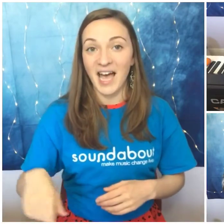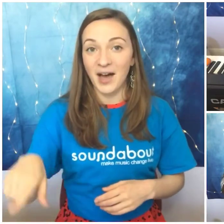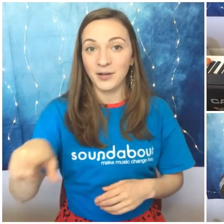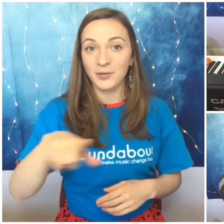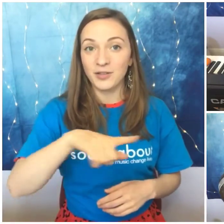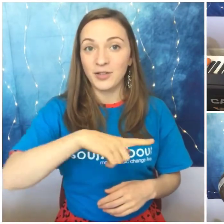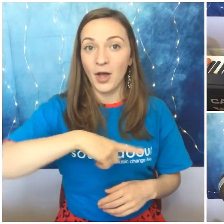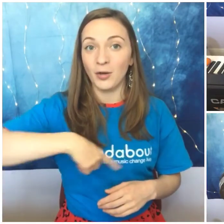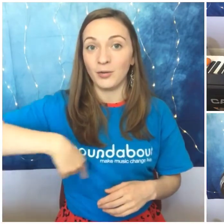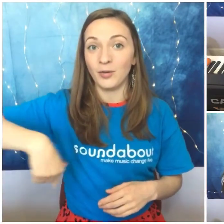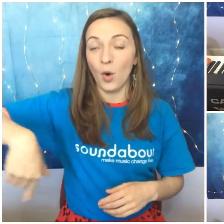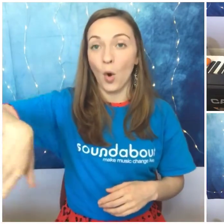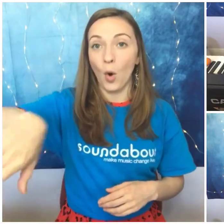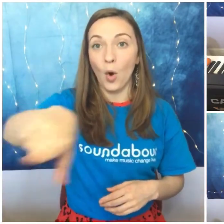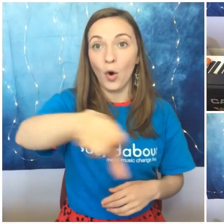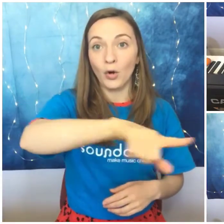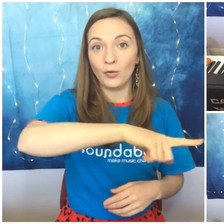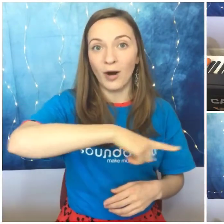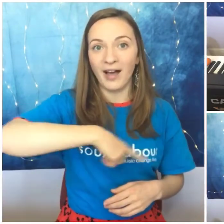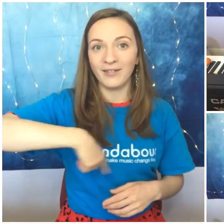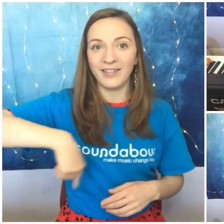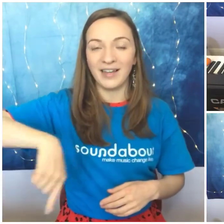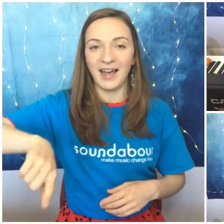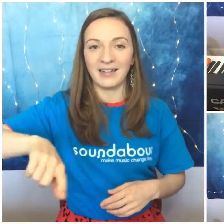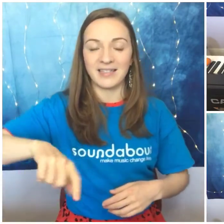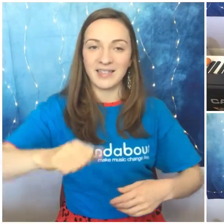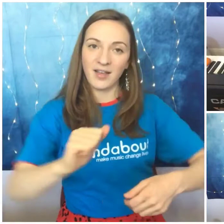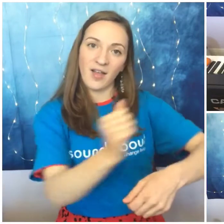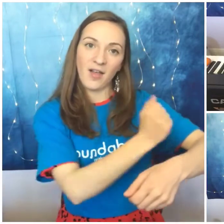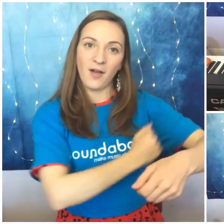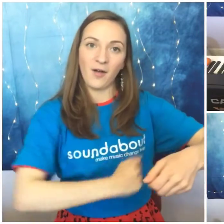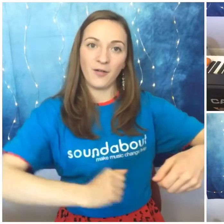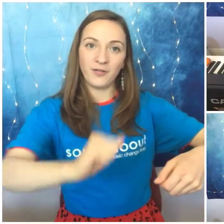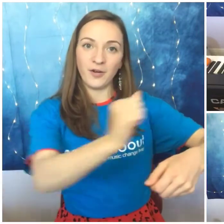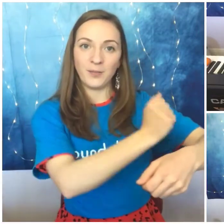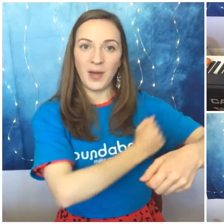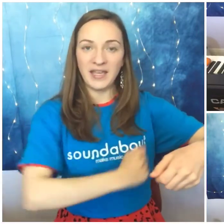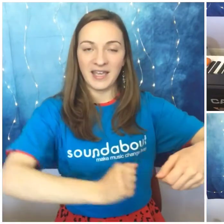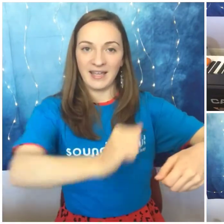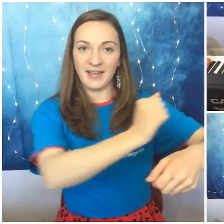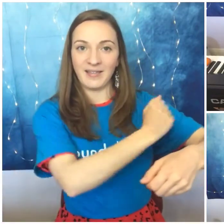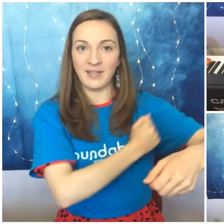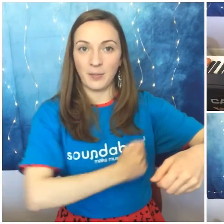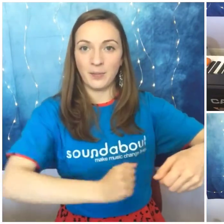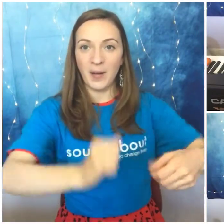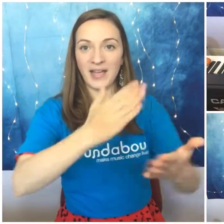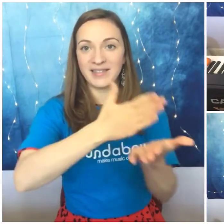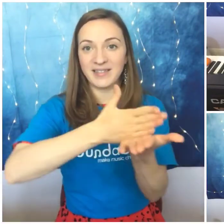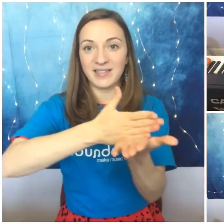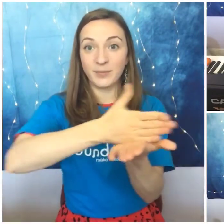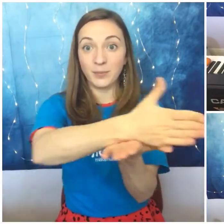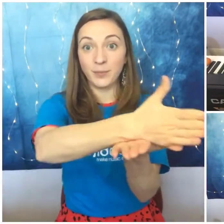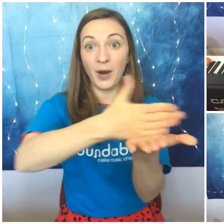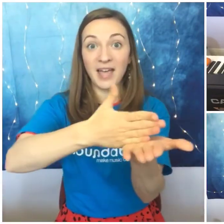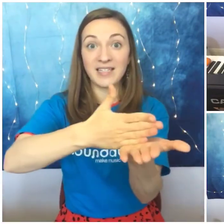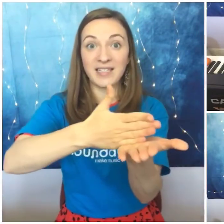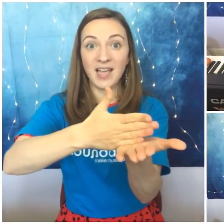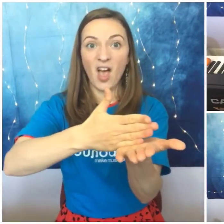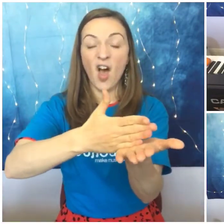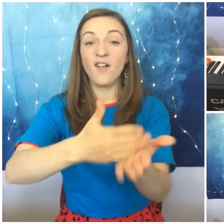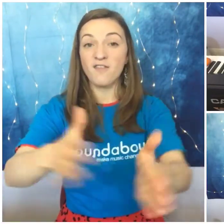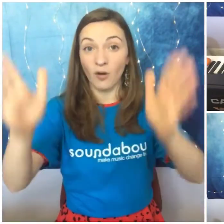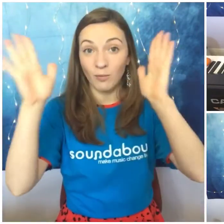The town was known all around the land for baking the best